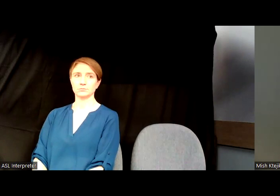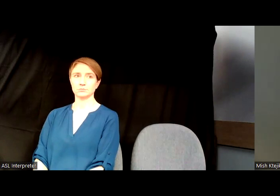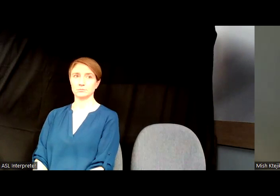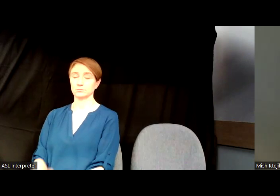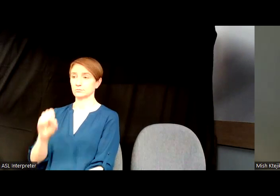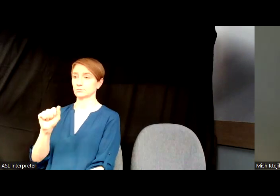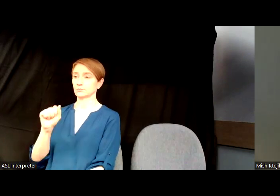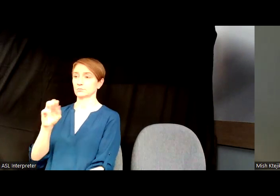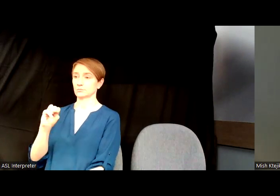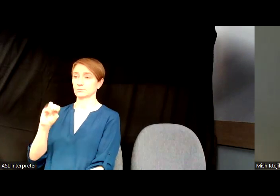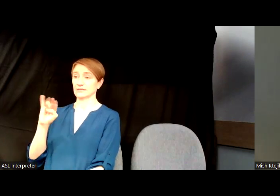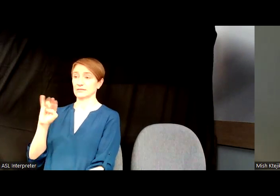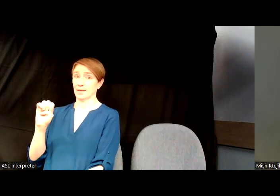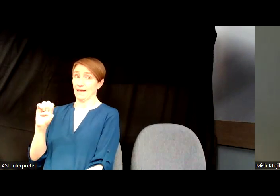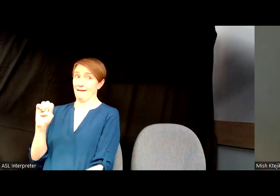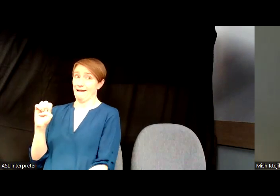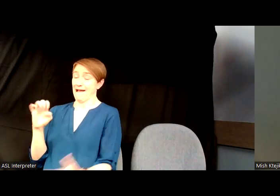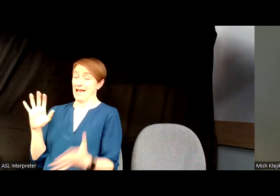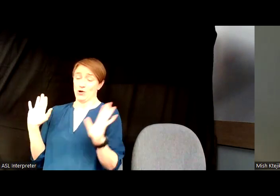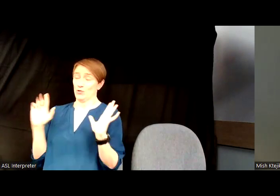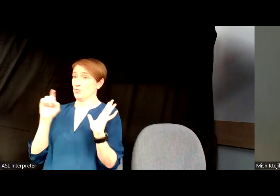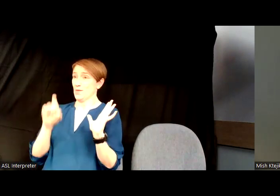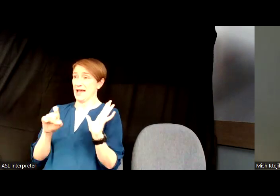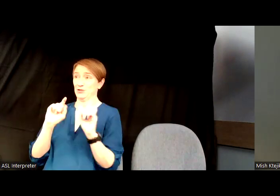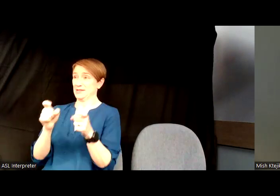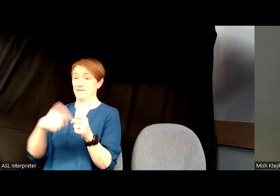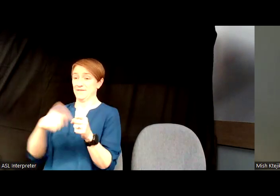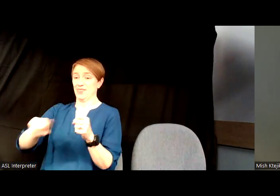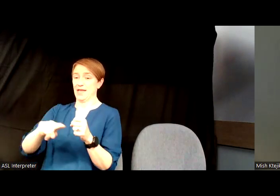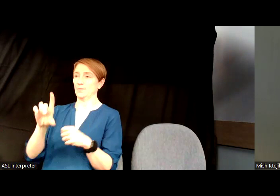And you gotta give the due process, this I know for sure.